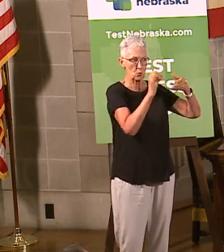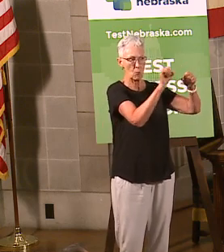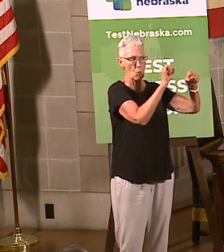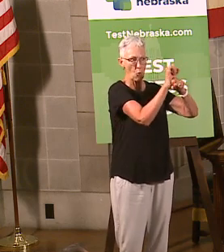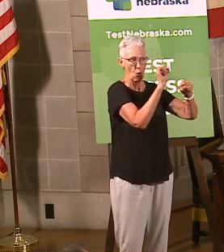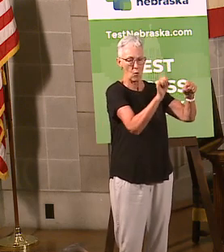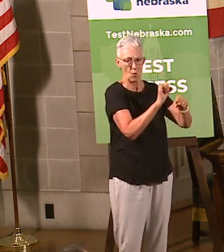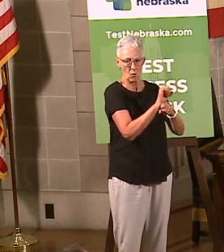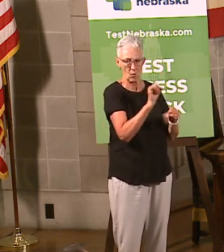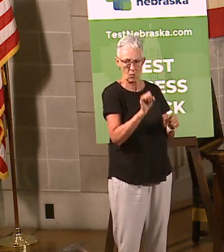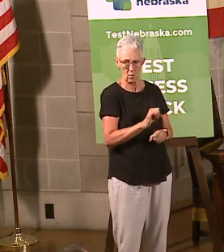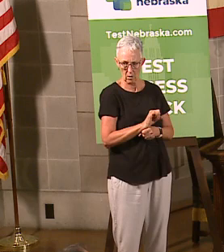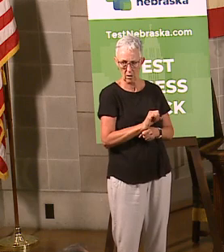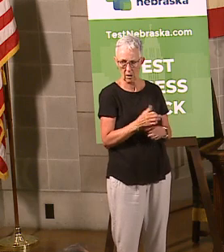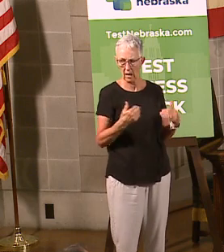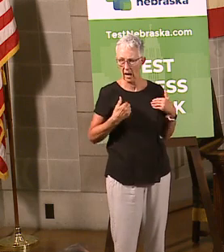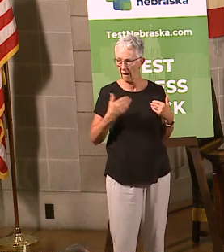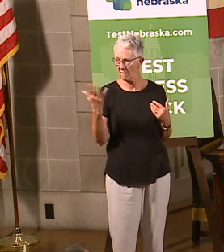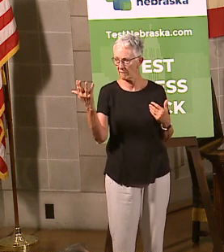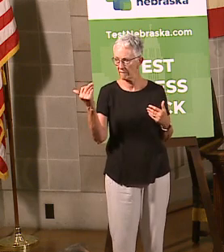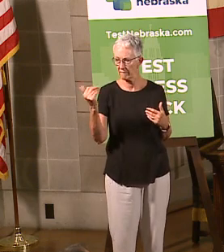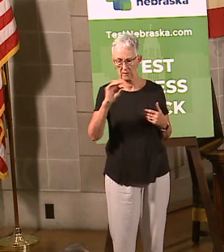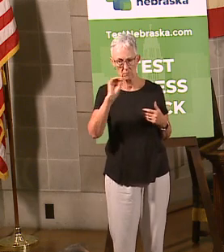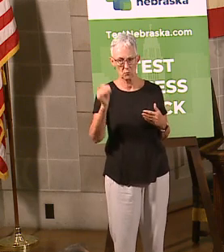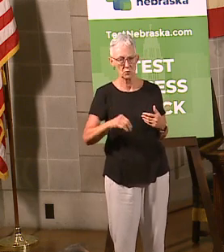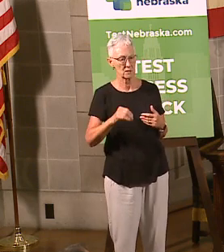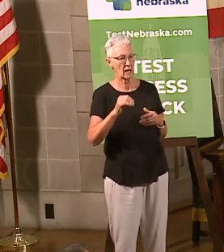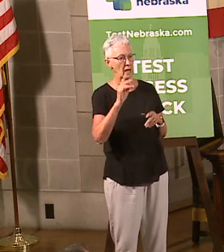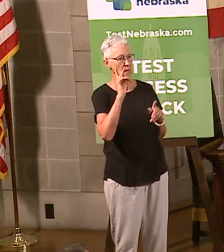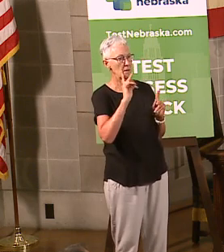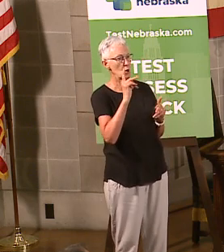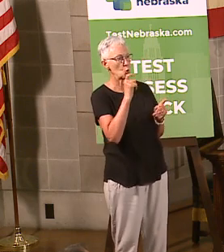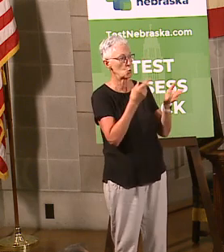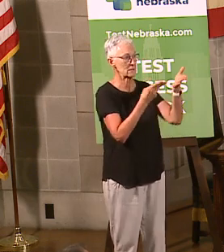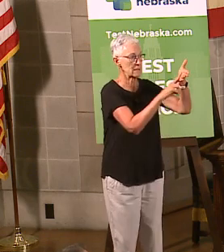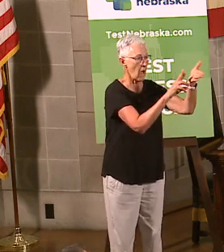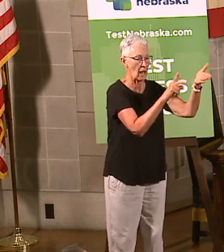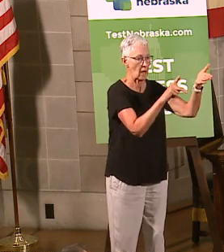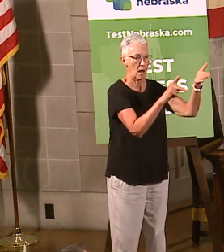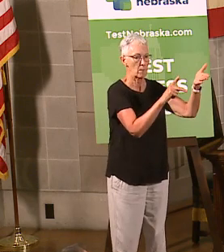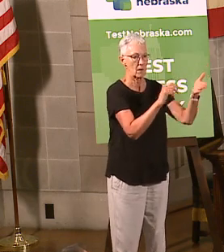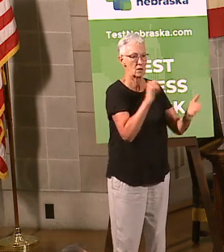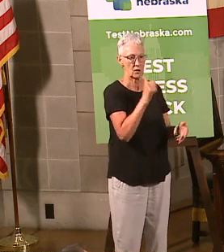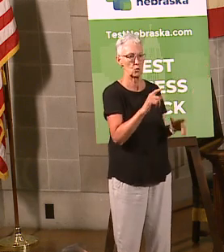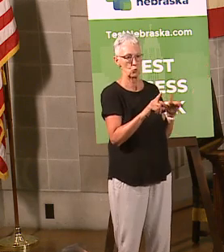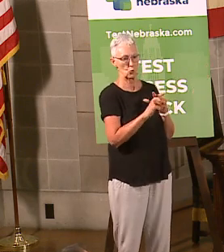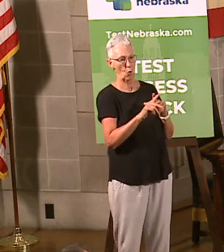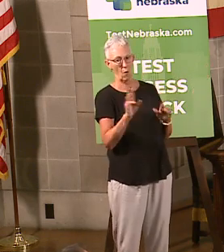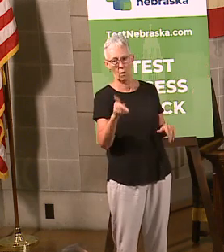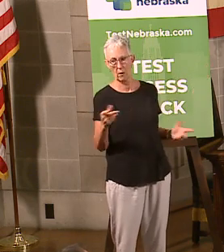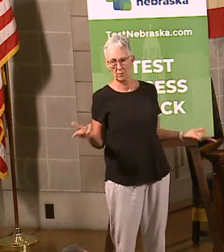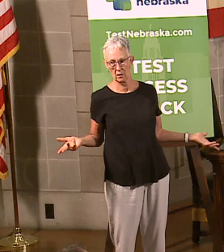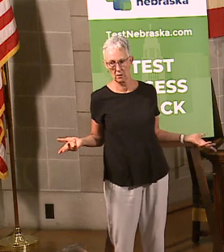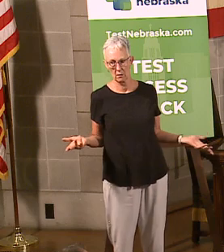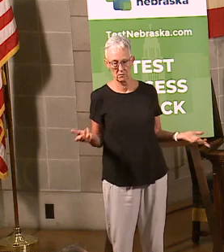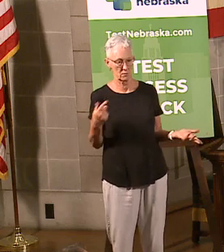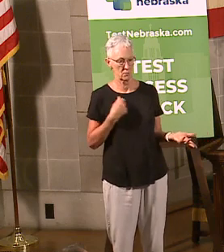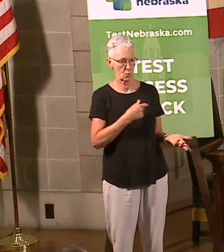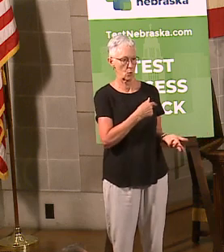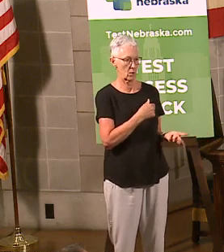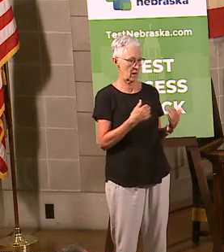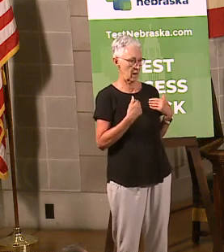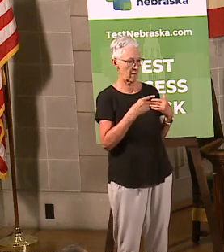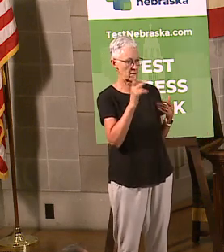about a 15% rate of people not showing up. So that also takes us down. We don't want to promise a slot to somebody who doesn't show up, but then we have people who don't